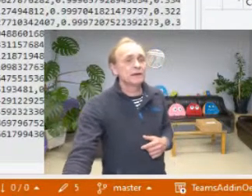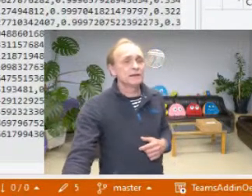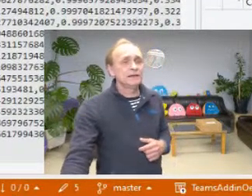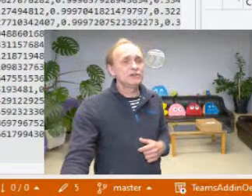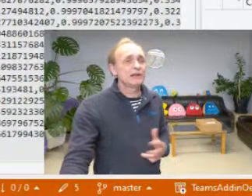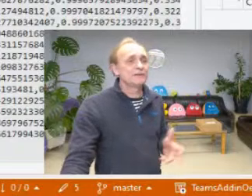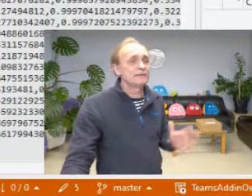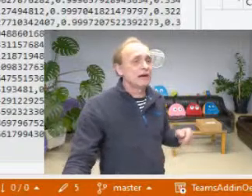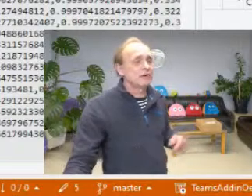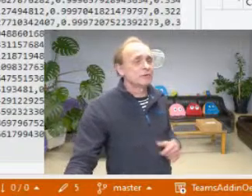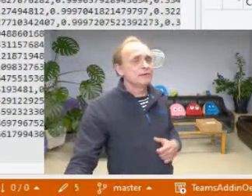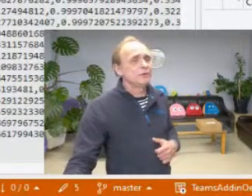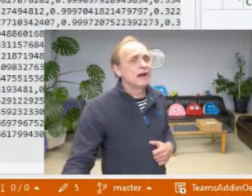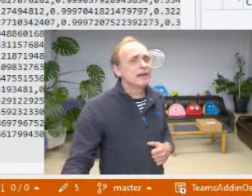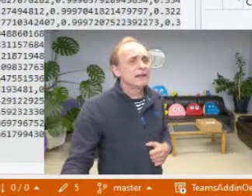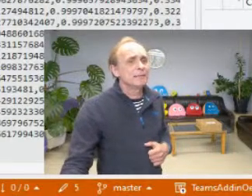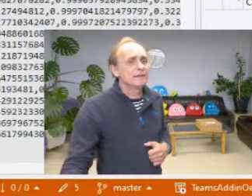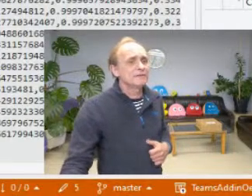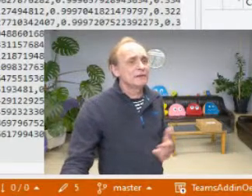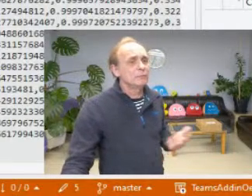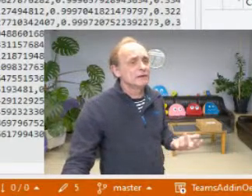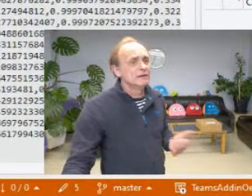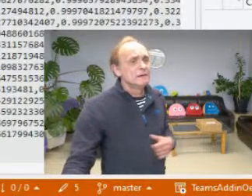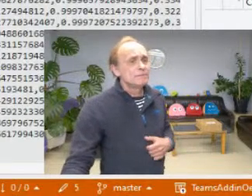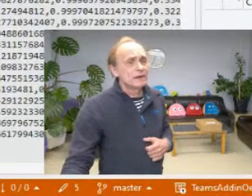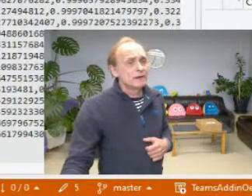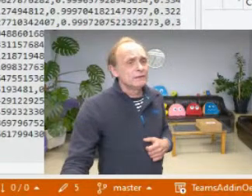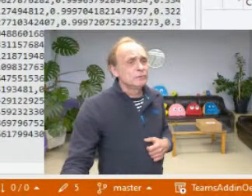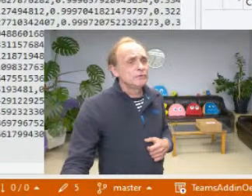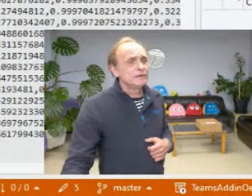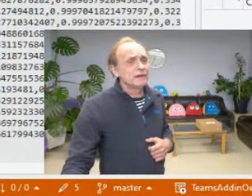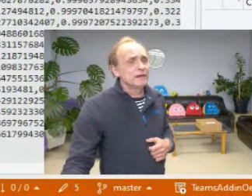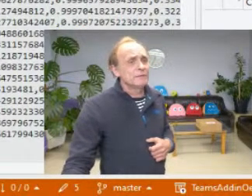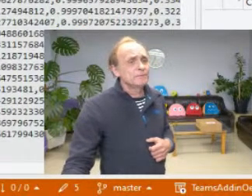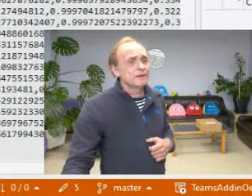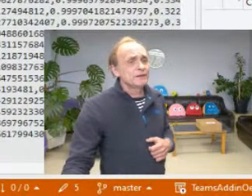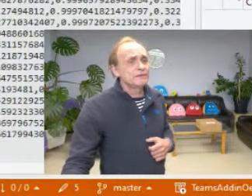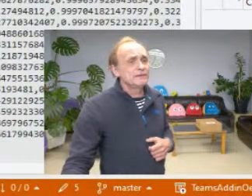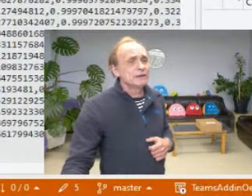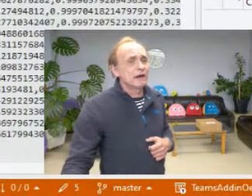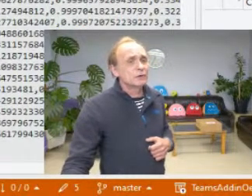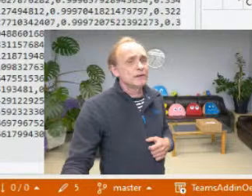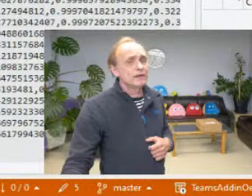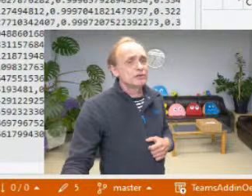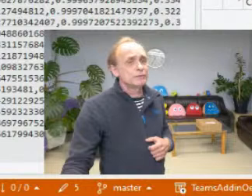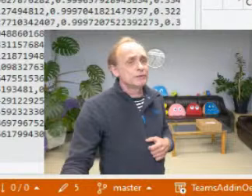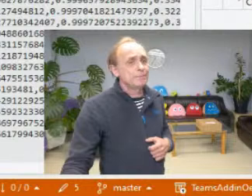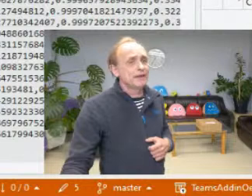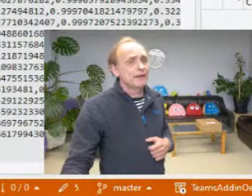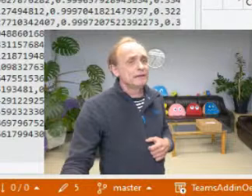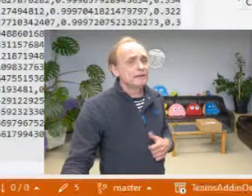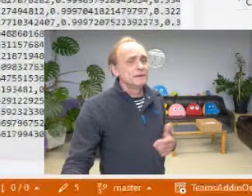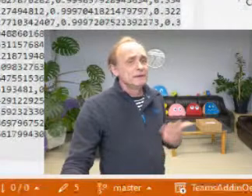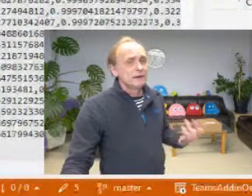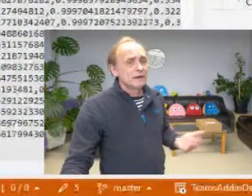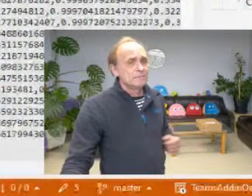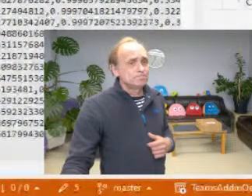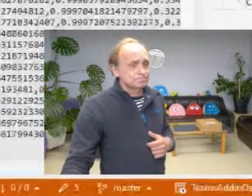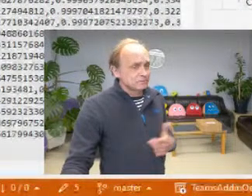are initializing our UI elements. Then we are using a SignalR connection to the